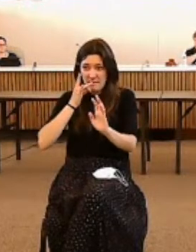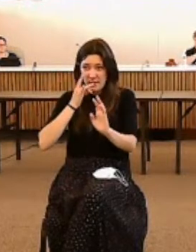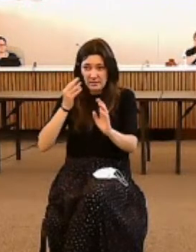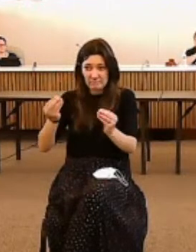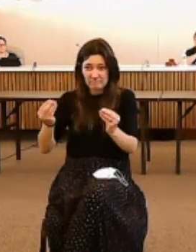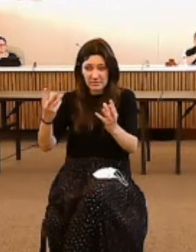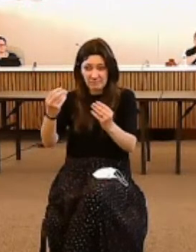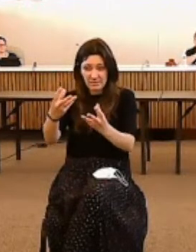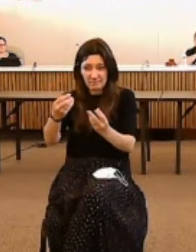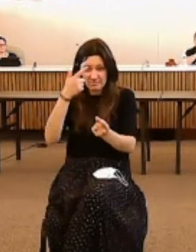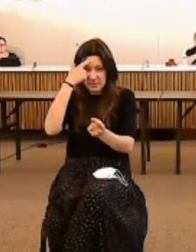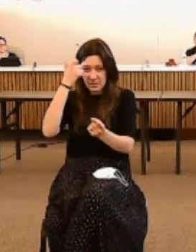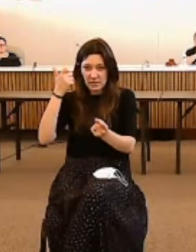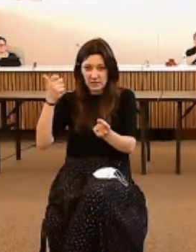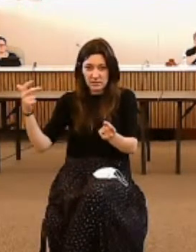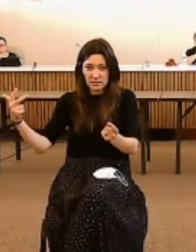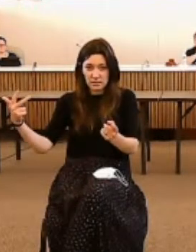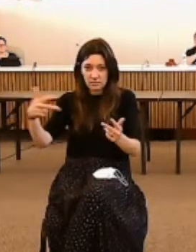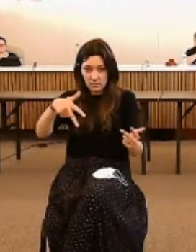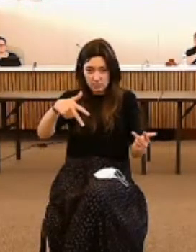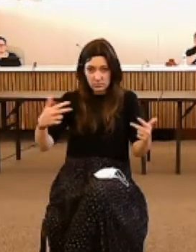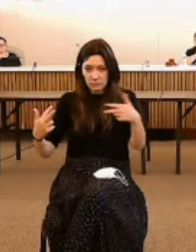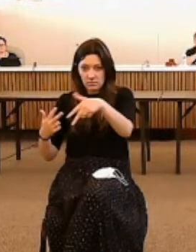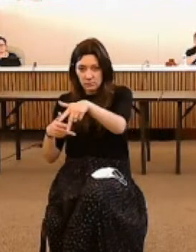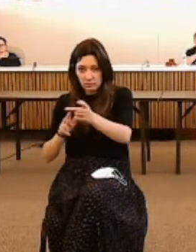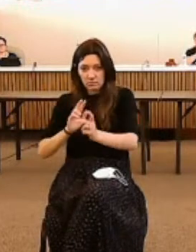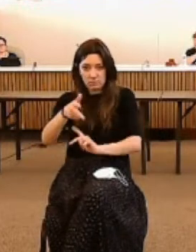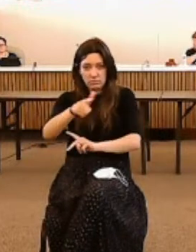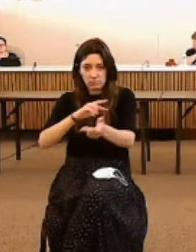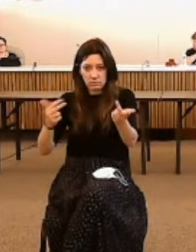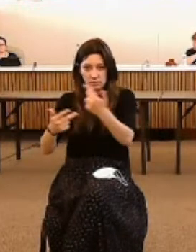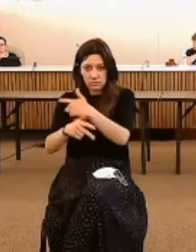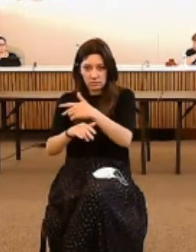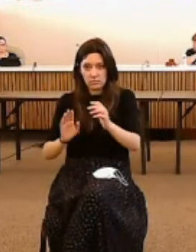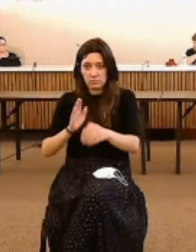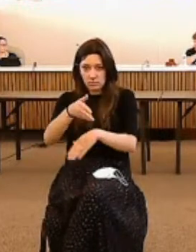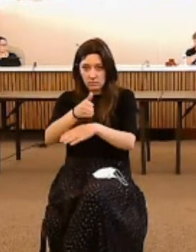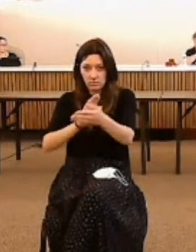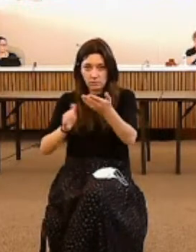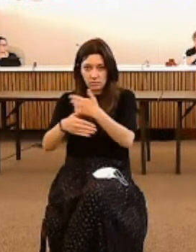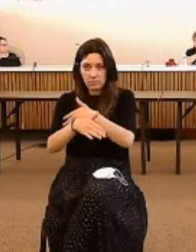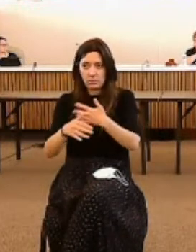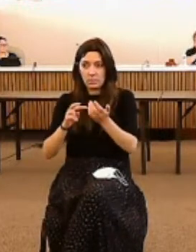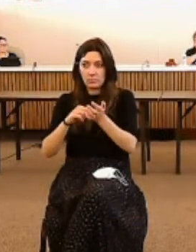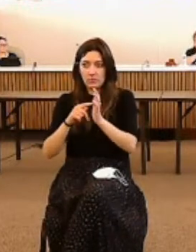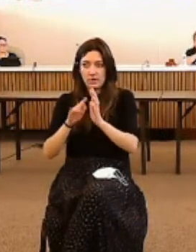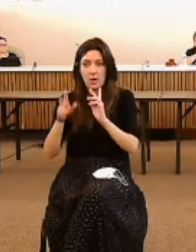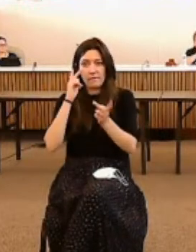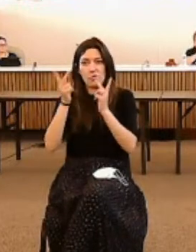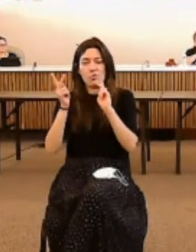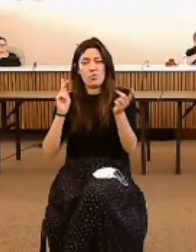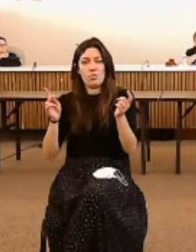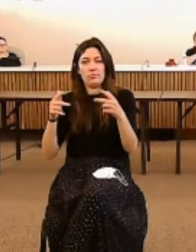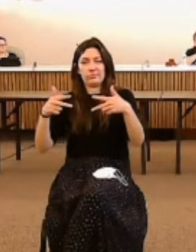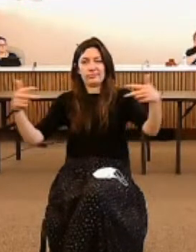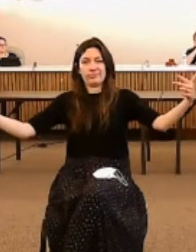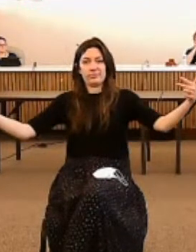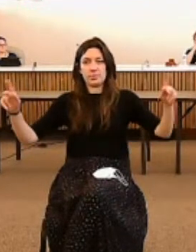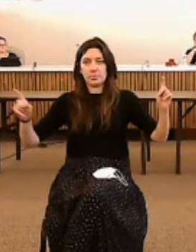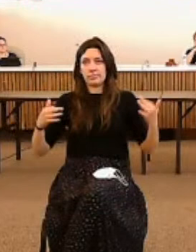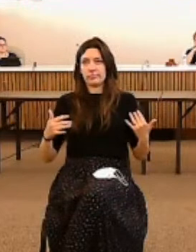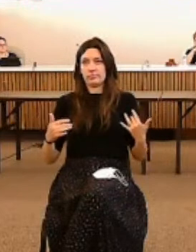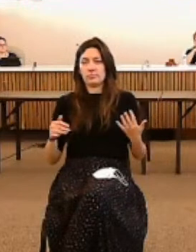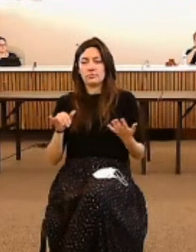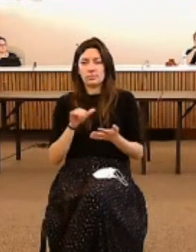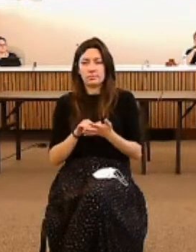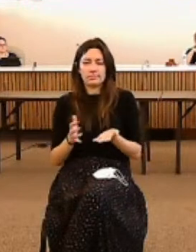because of the impact on their view. But one of the things we look at is at